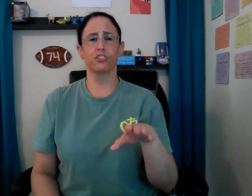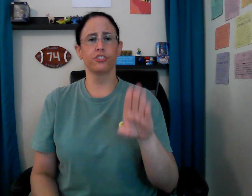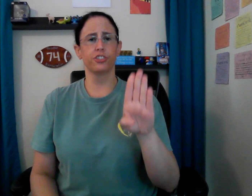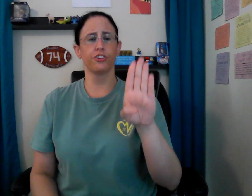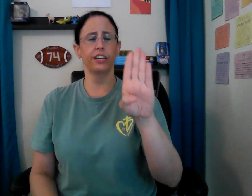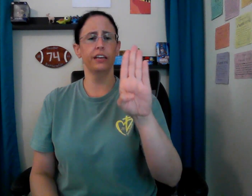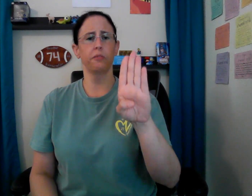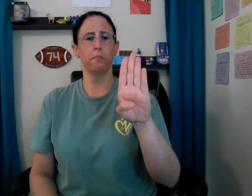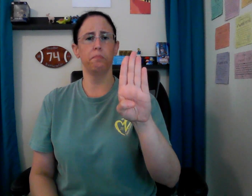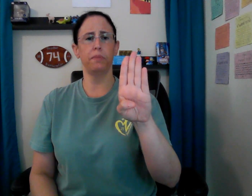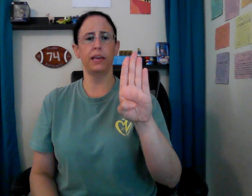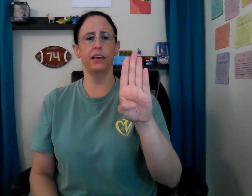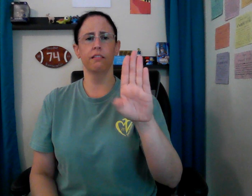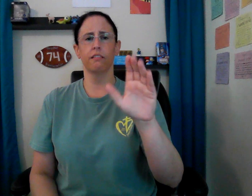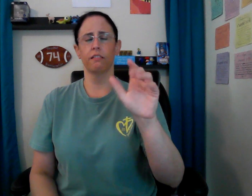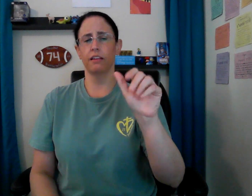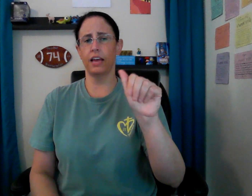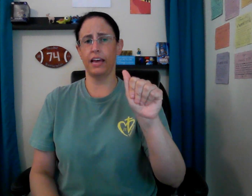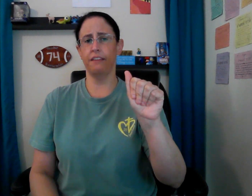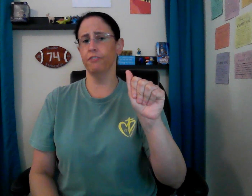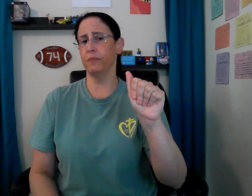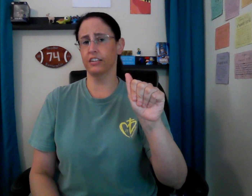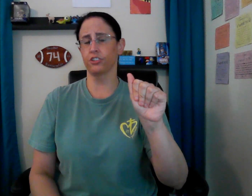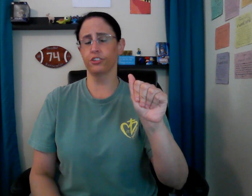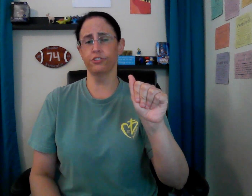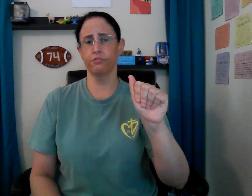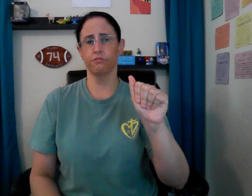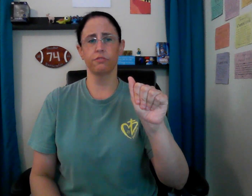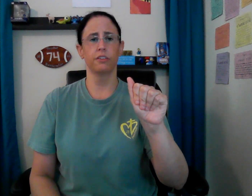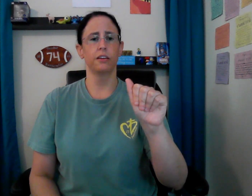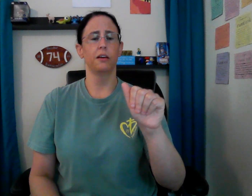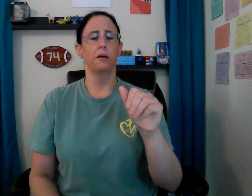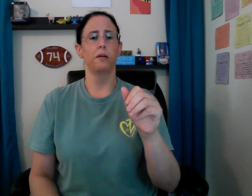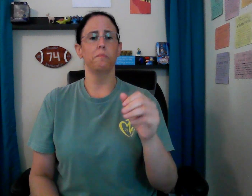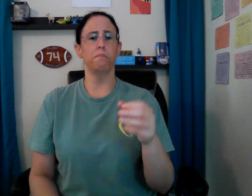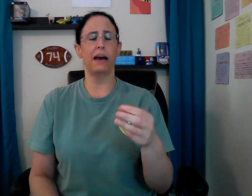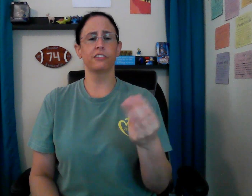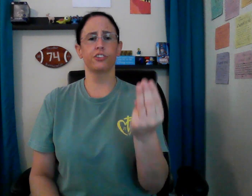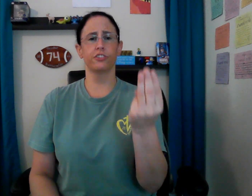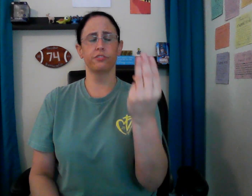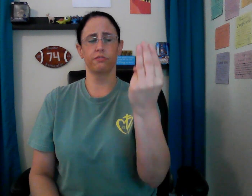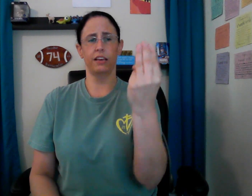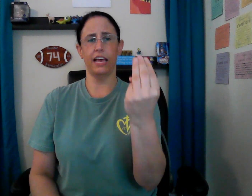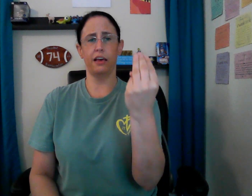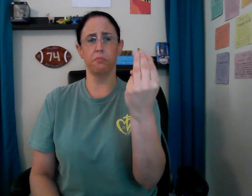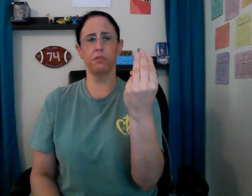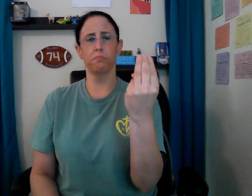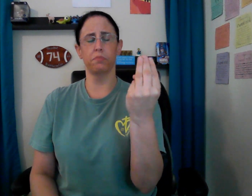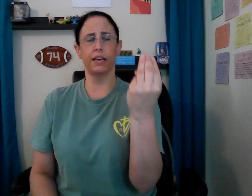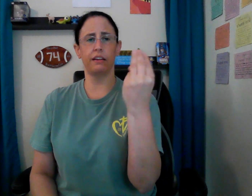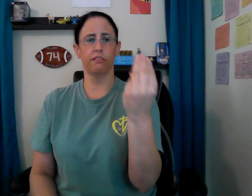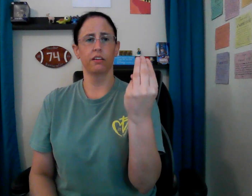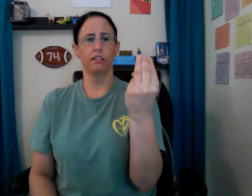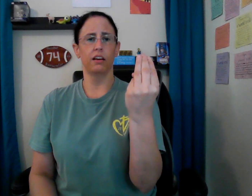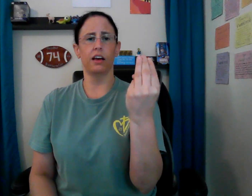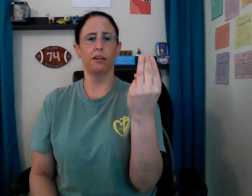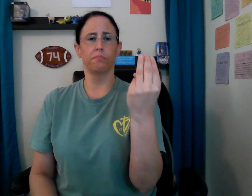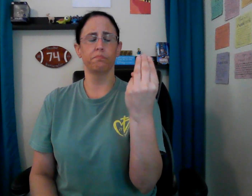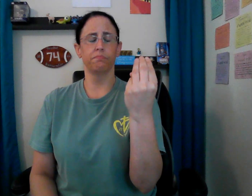Bachelor's degree, B, A for bachelor's. Master's, M, but